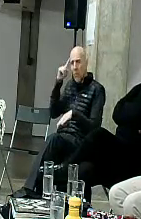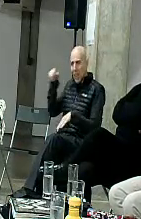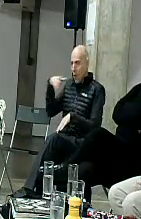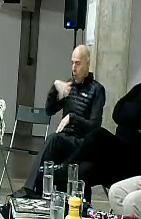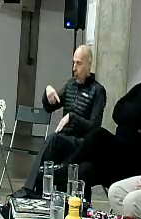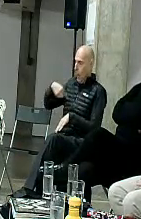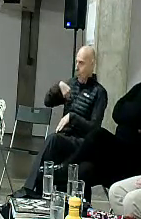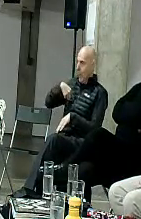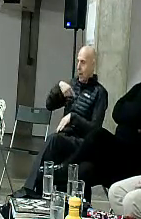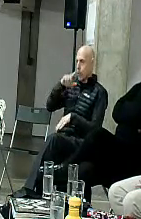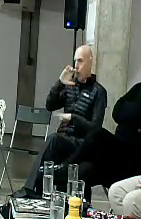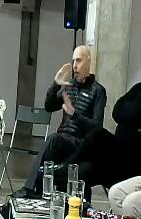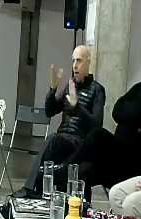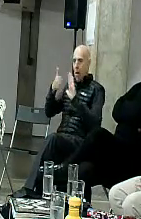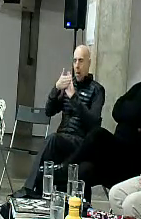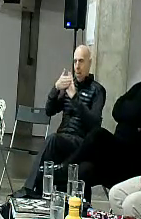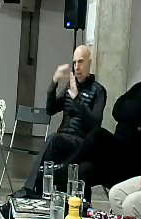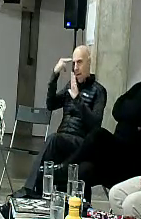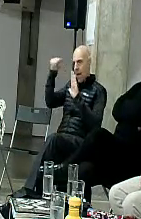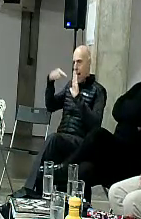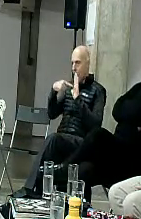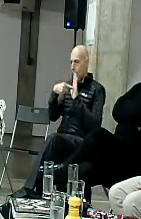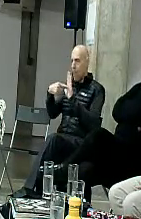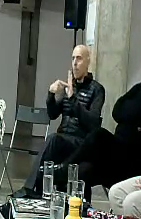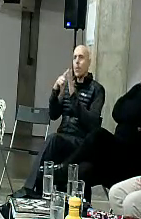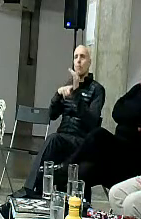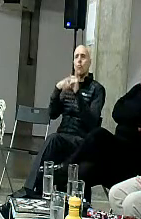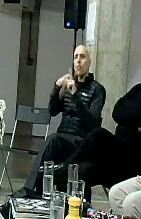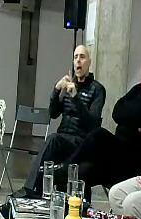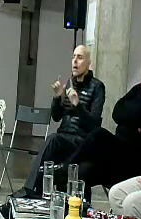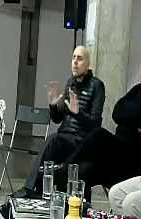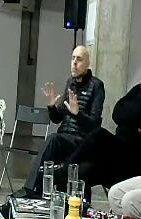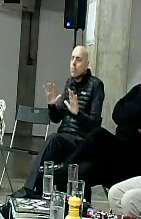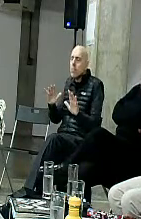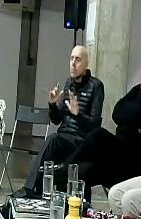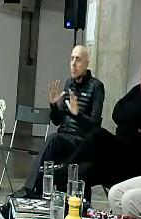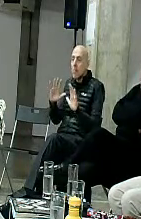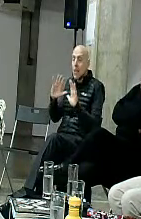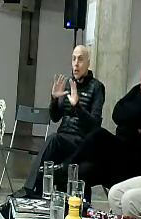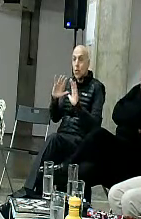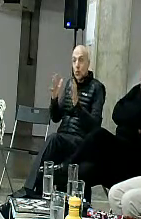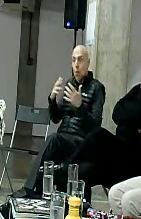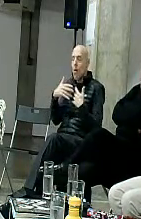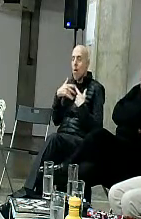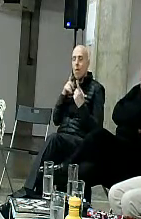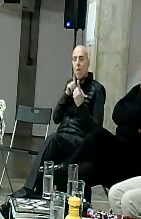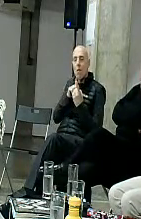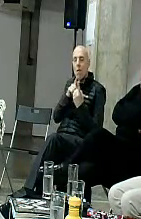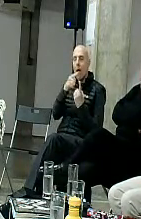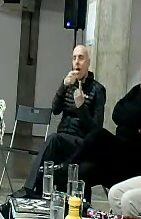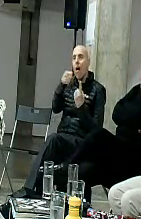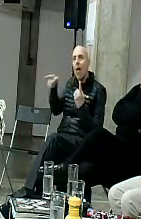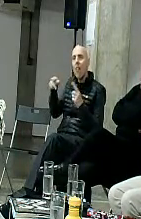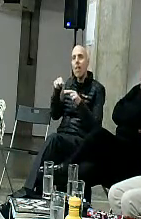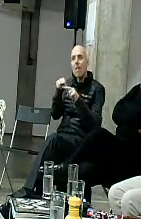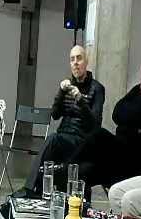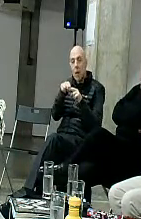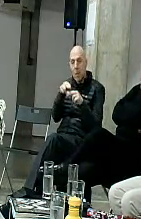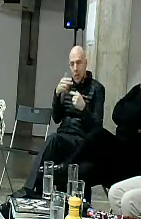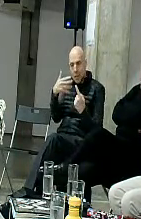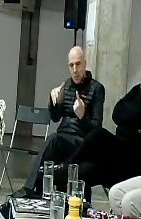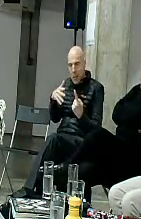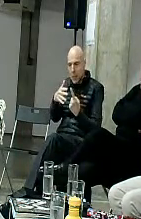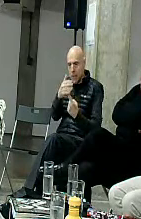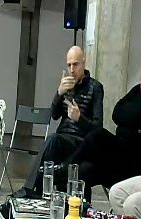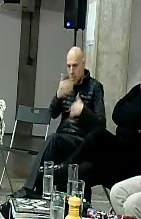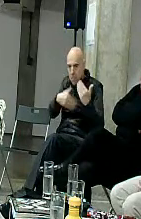to put his name forward like that. So, as I met other families who'd done such amazing